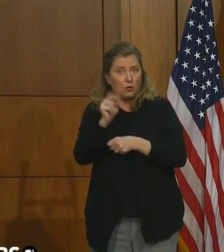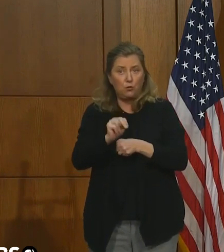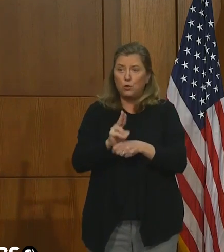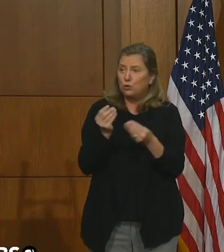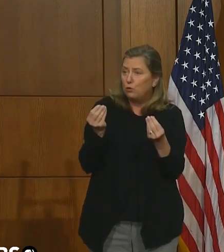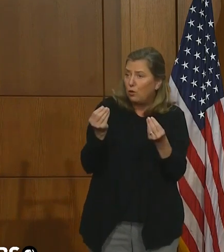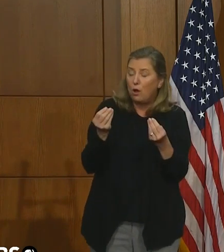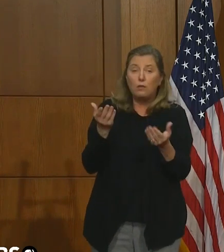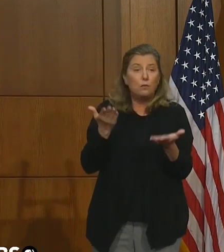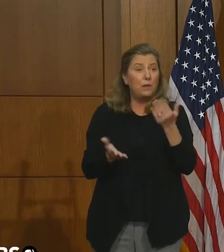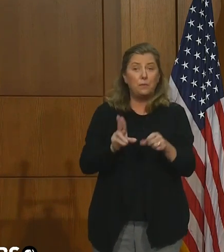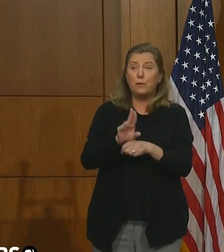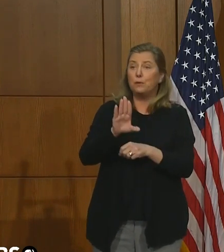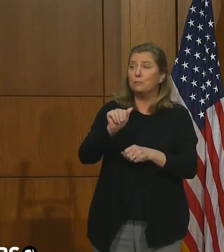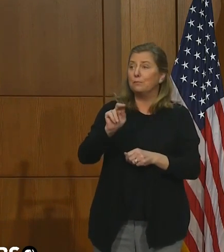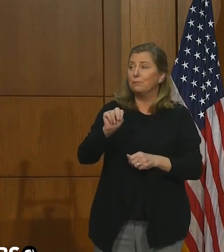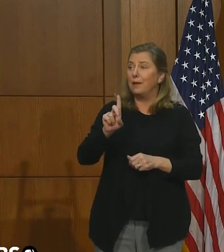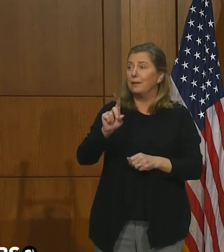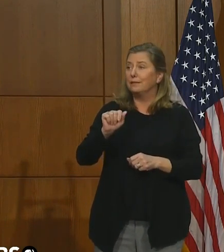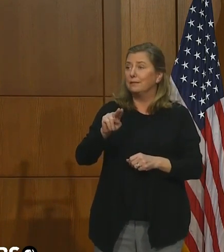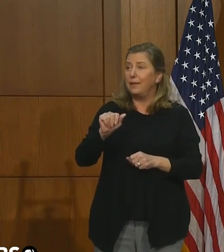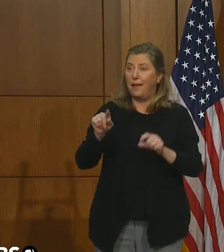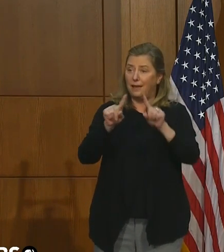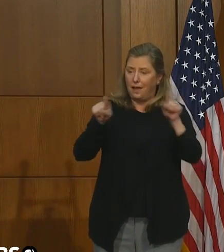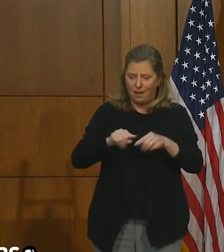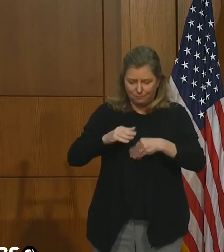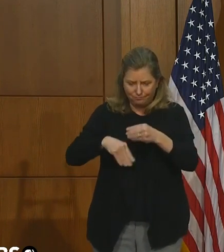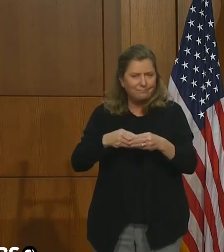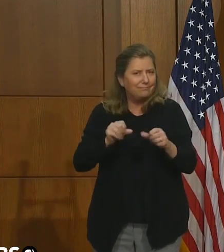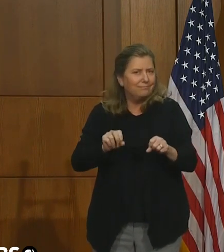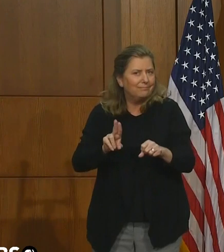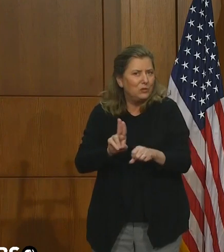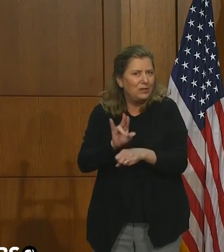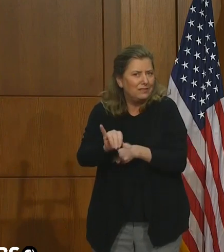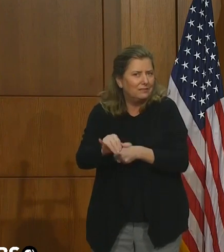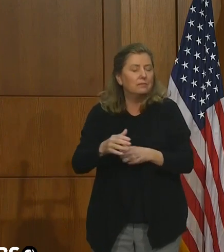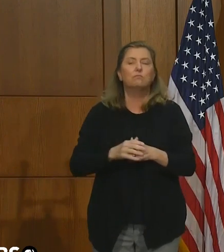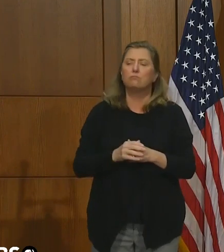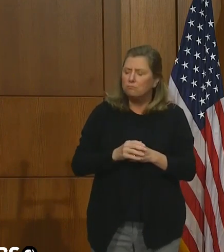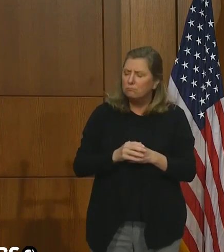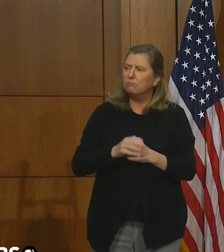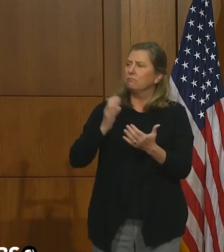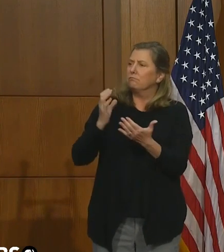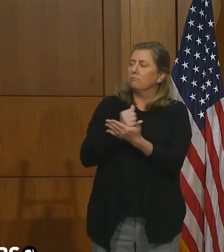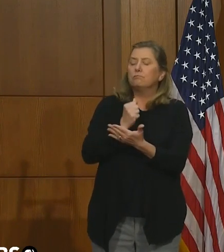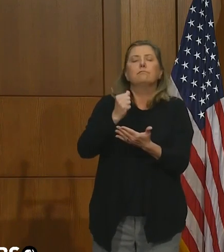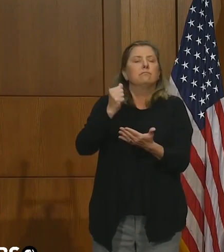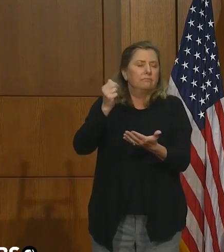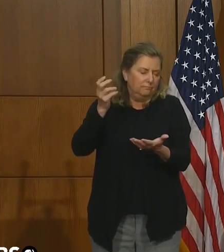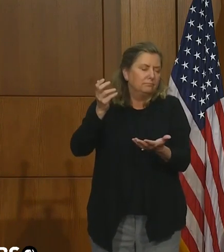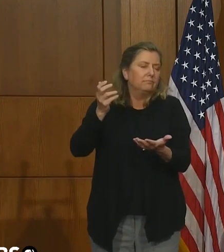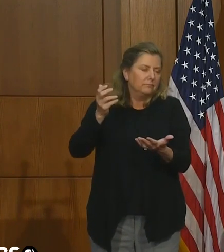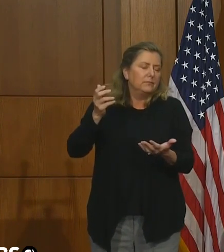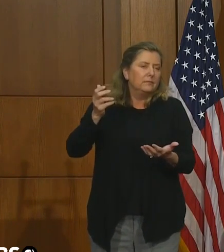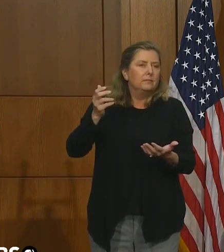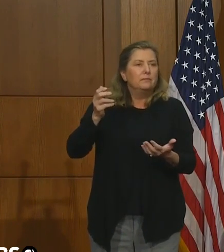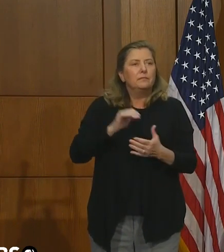cloth, even a bandana. And I would just like to take this opportunity, as you may imagine, I have had a lot of